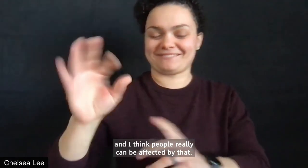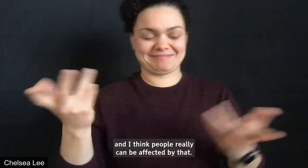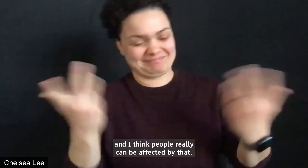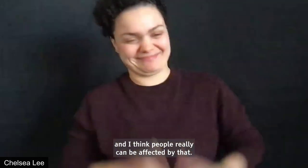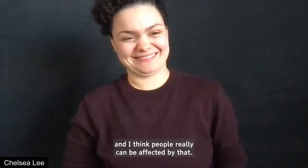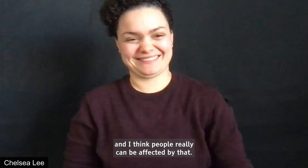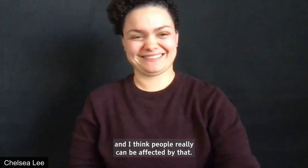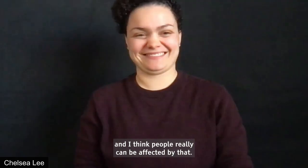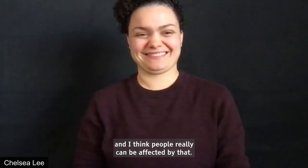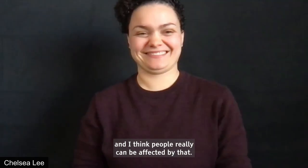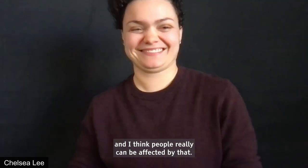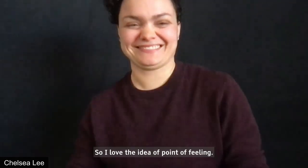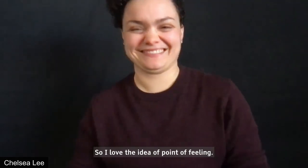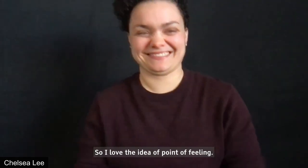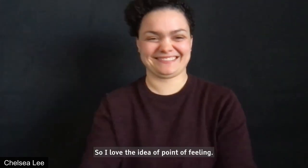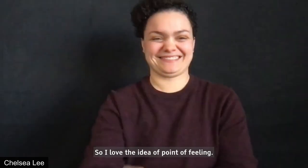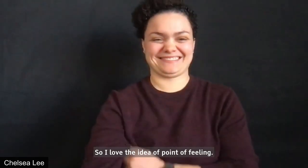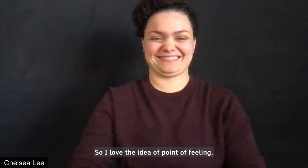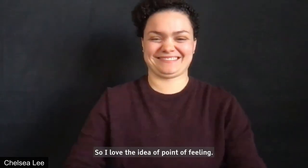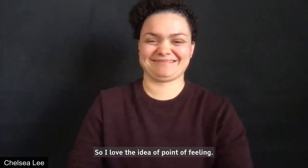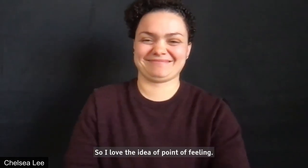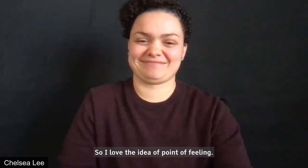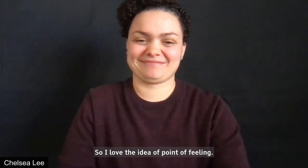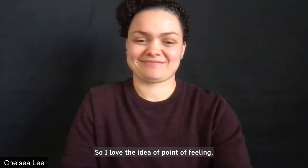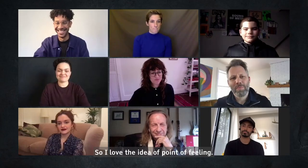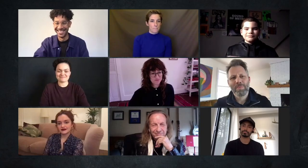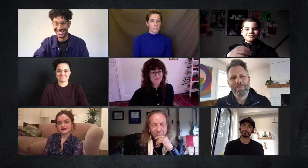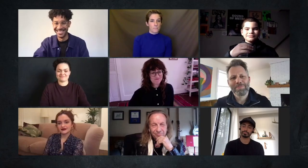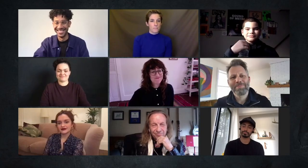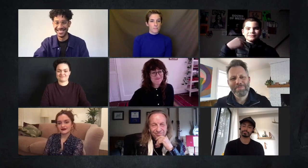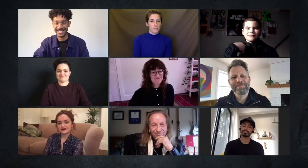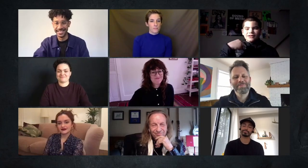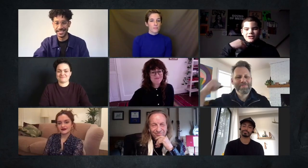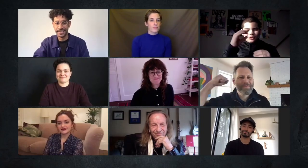people really can be affected by that. So I love the idea of point of feeling.